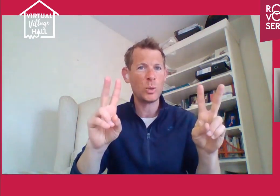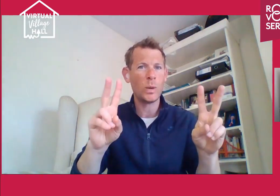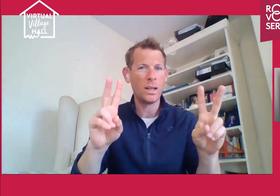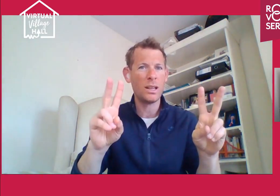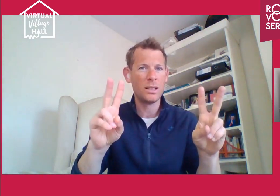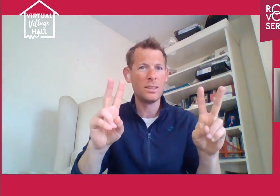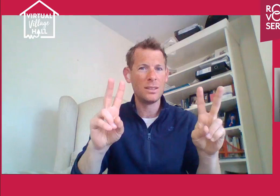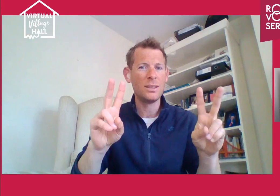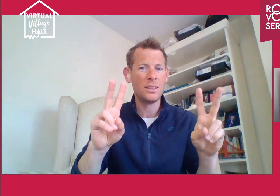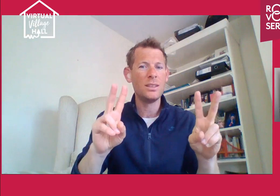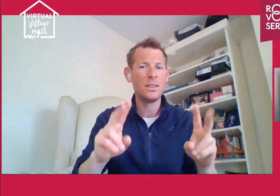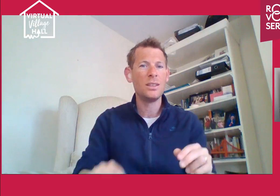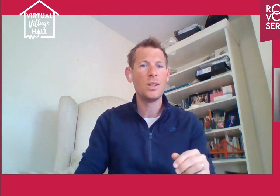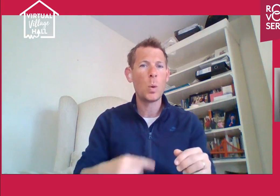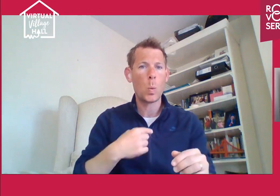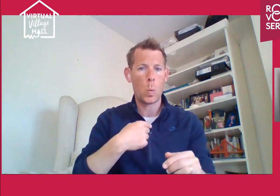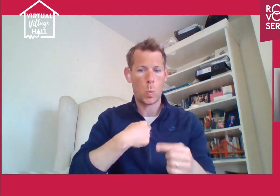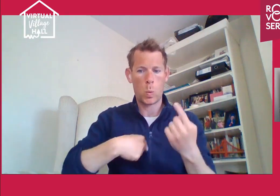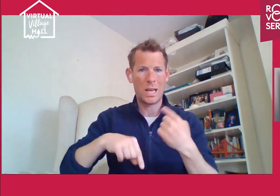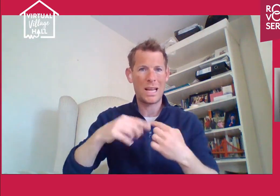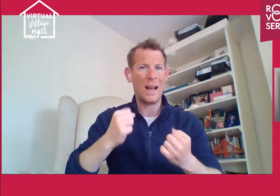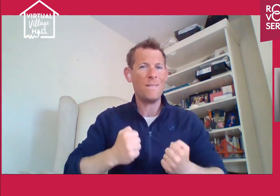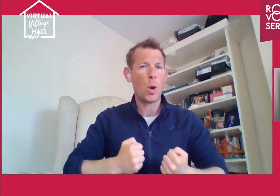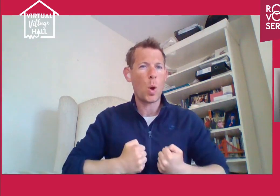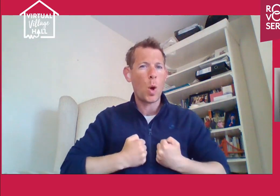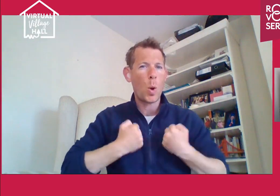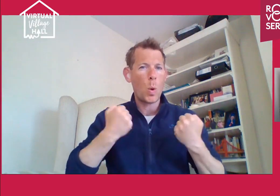And as you'll know, sign language is very visual.